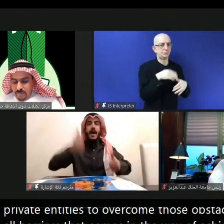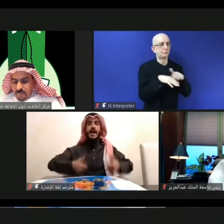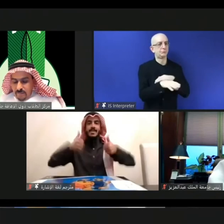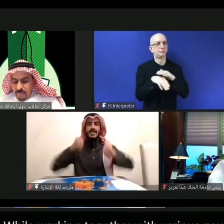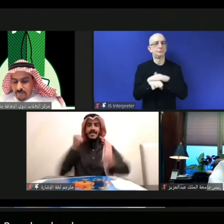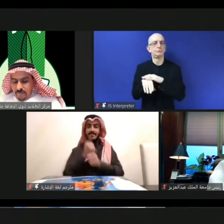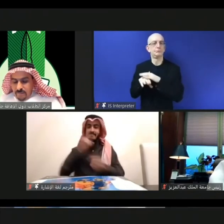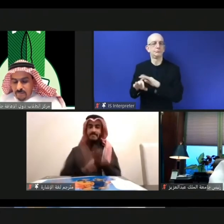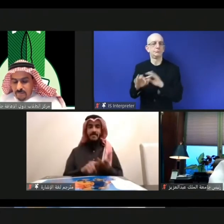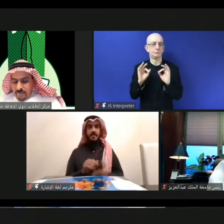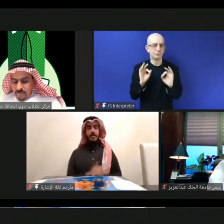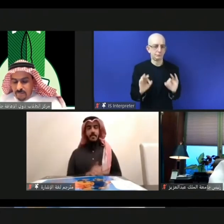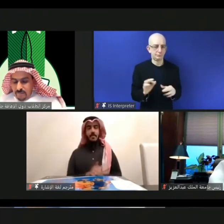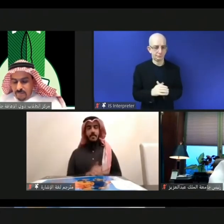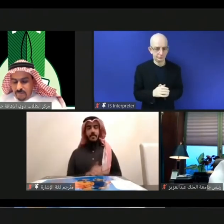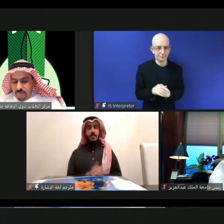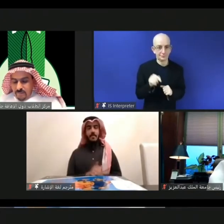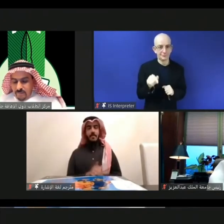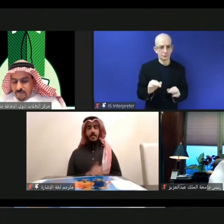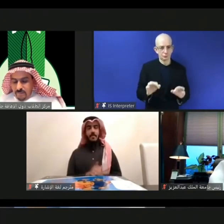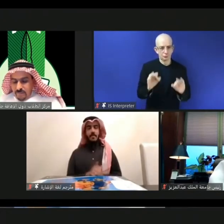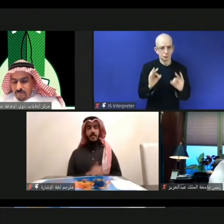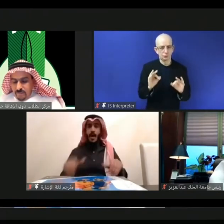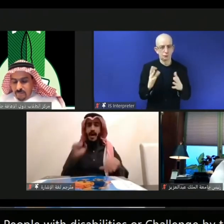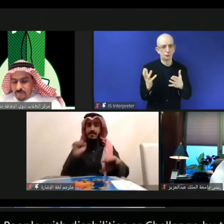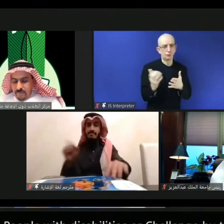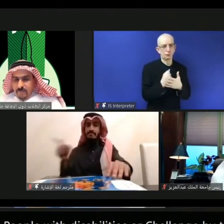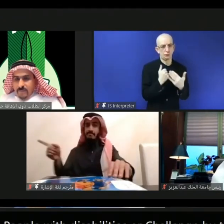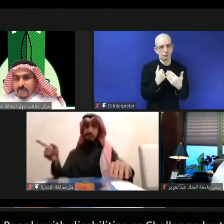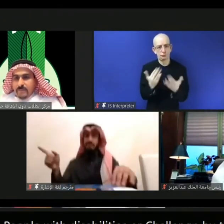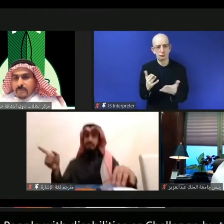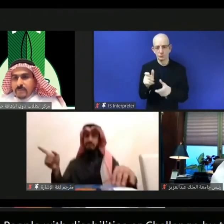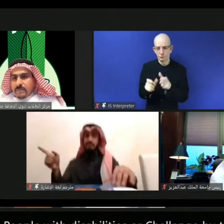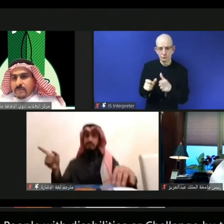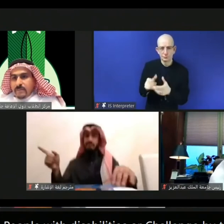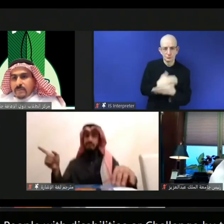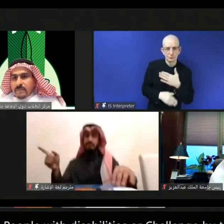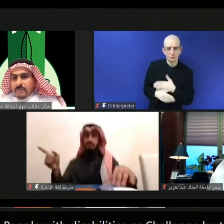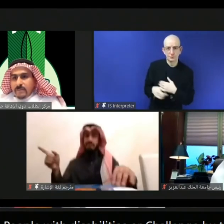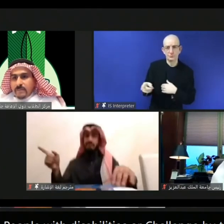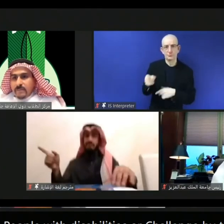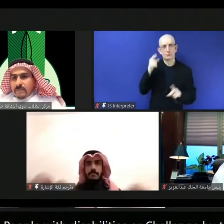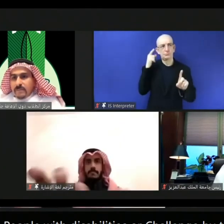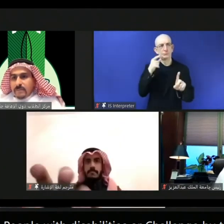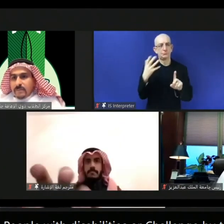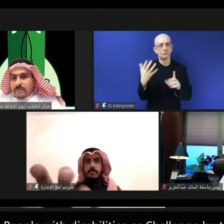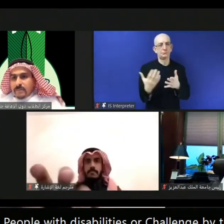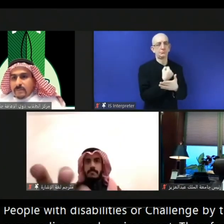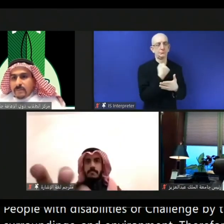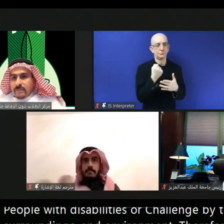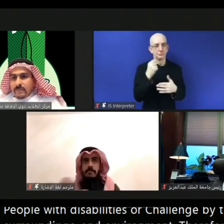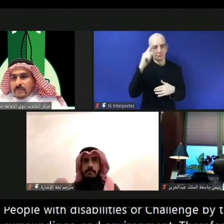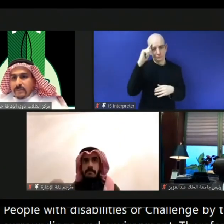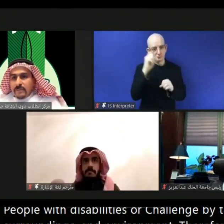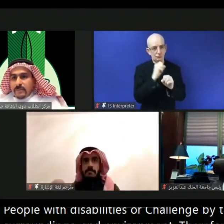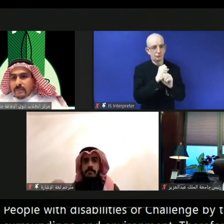People with disabilities are challenged by their surrounding and environment. Therefore, as part of our role